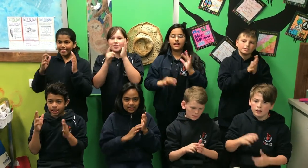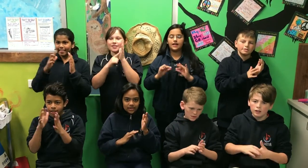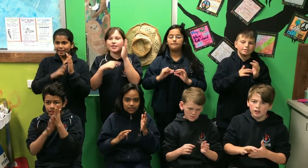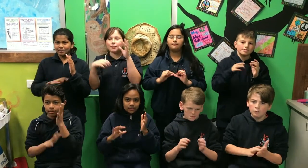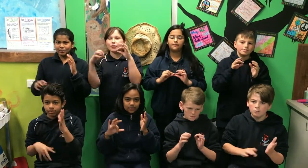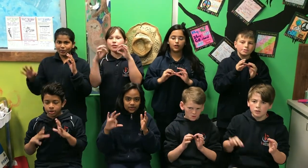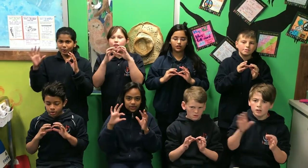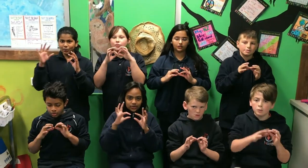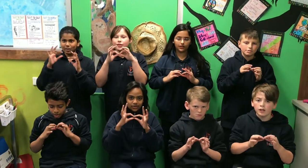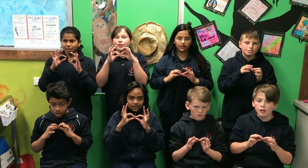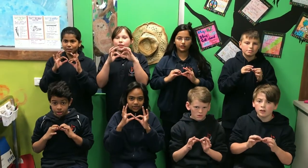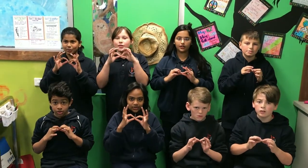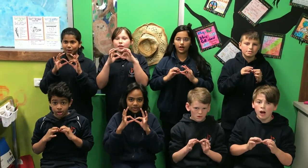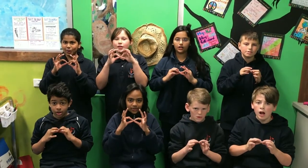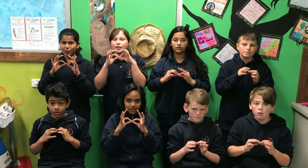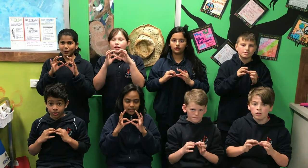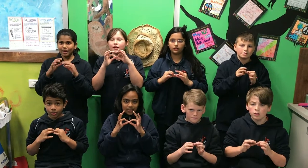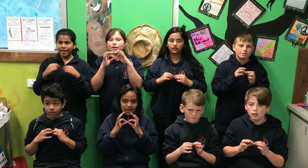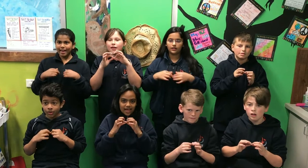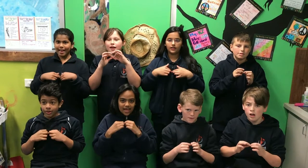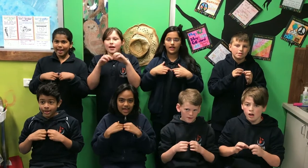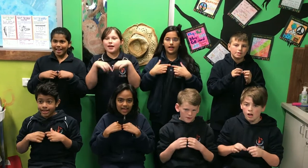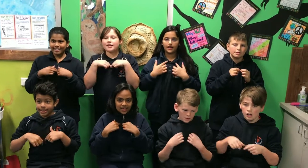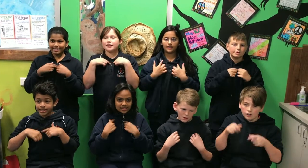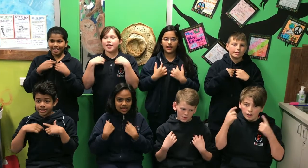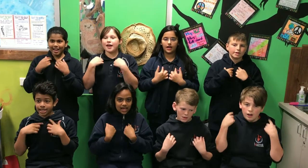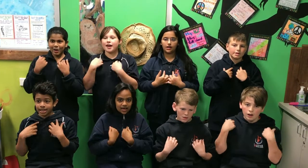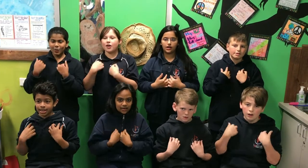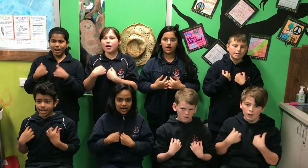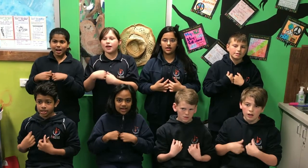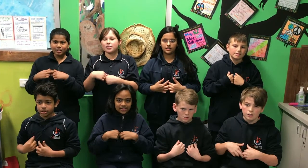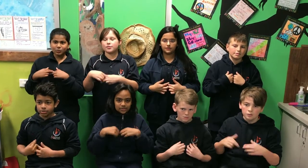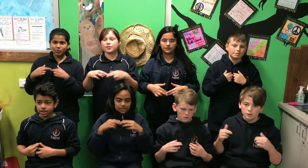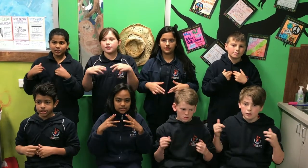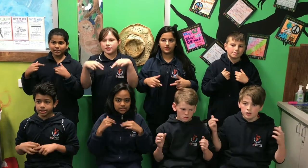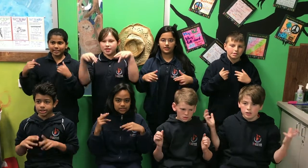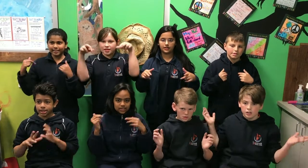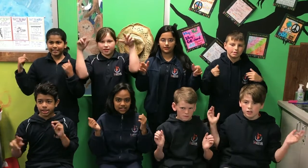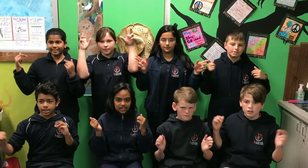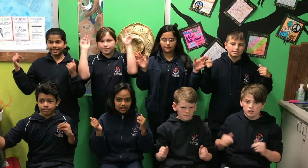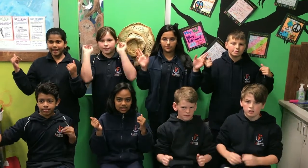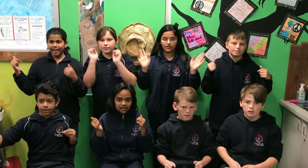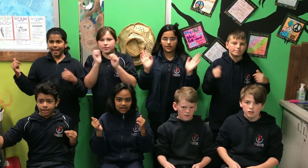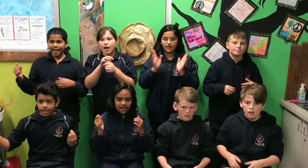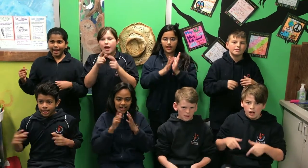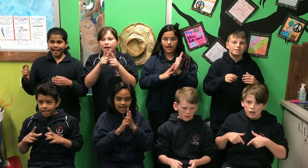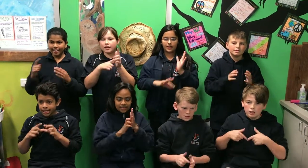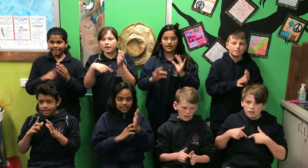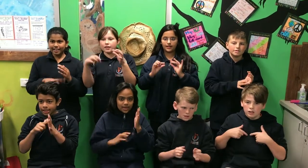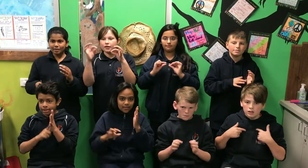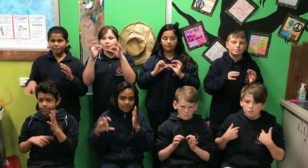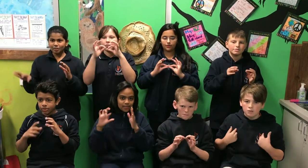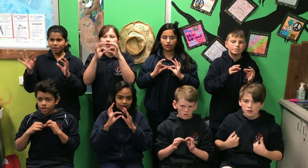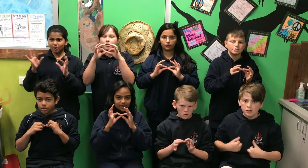Lindbrook will grow, and our hearts will see. And Lindbrook